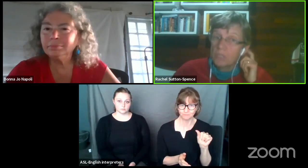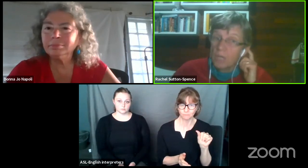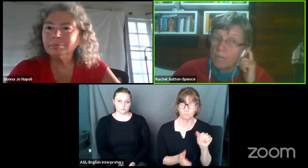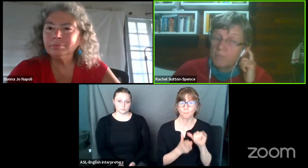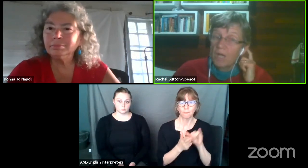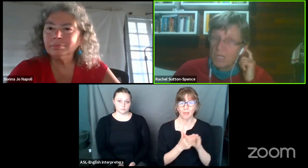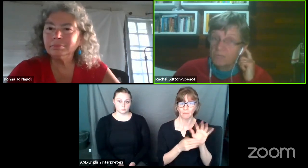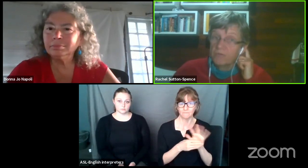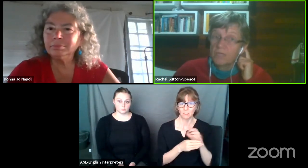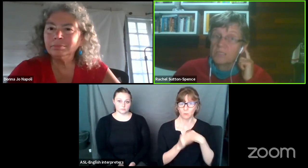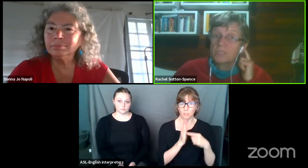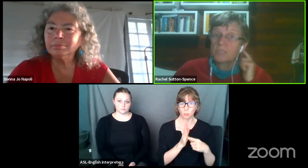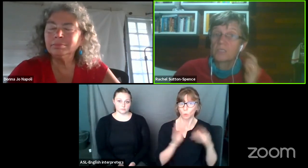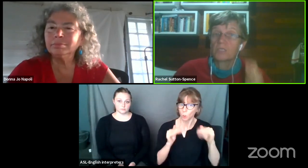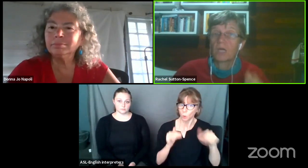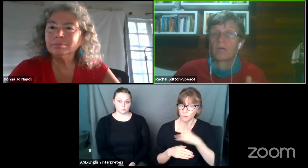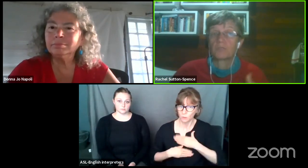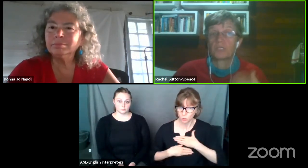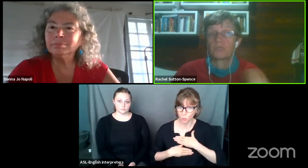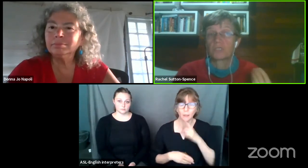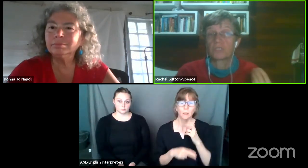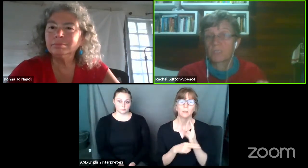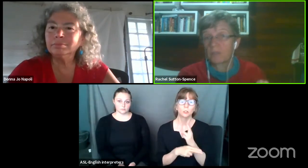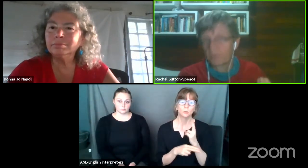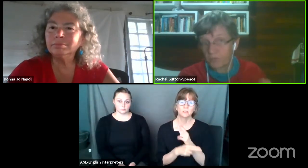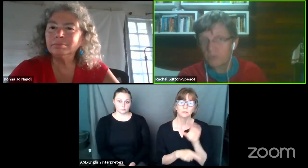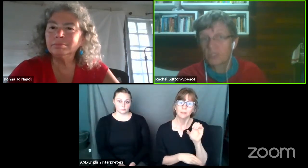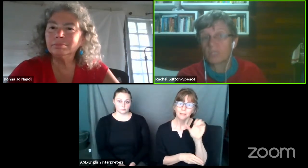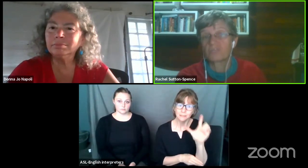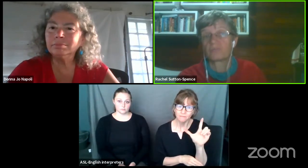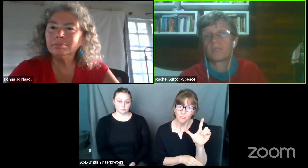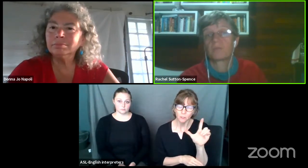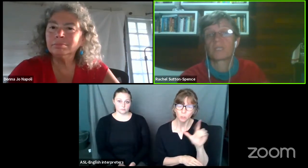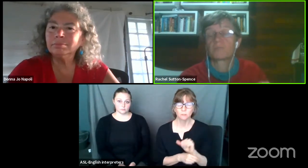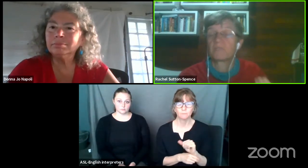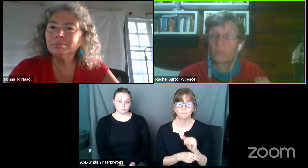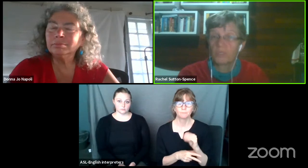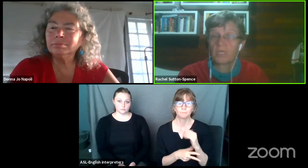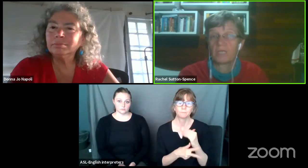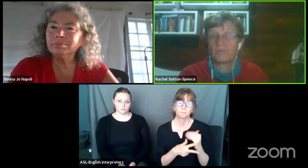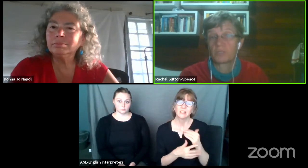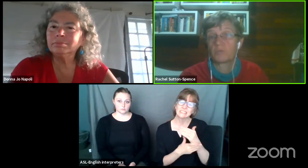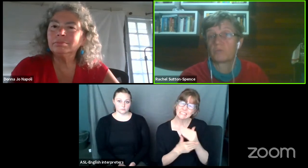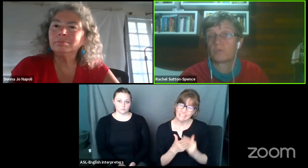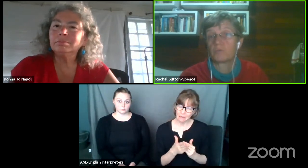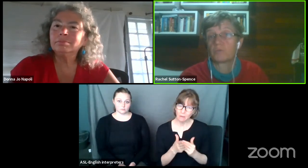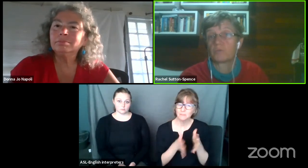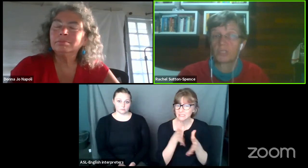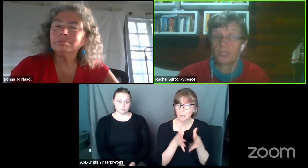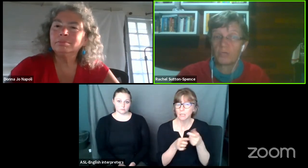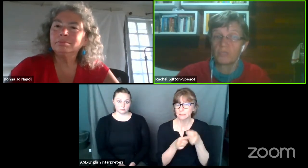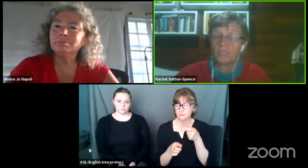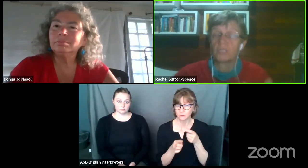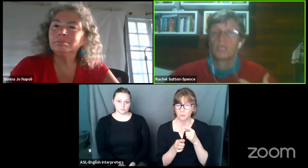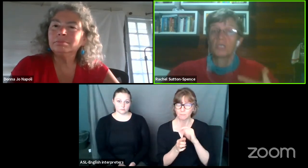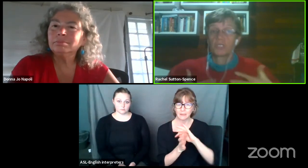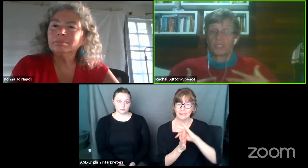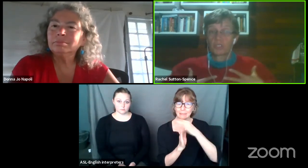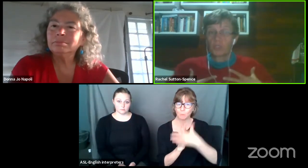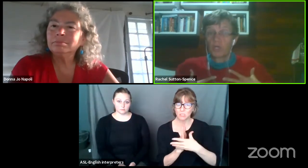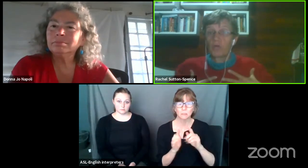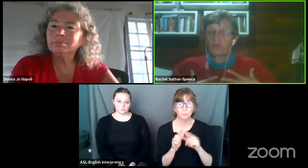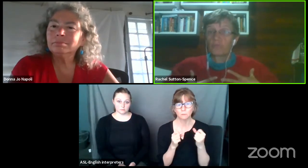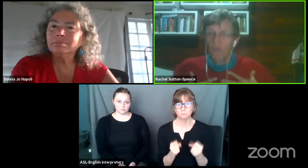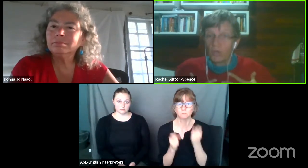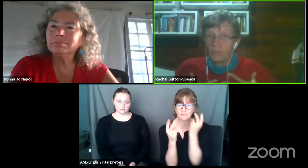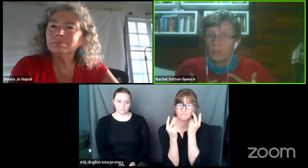uses classifiers. She uses a few signs from Libras, but it was highly visual, which is why I chose it. She